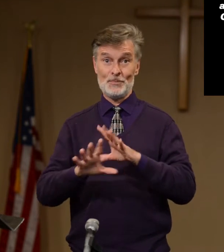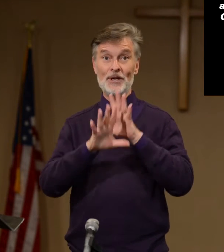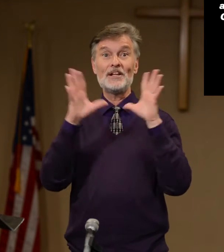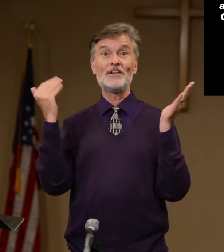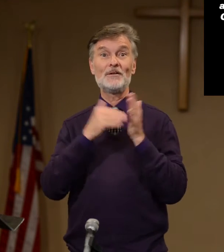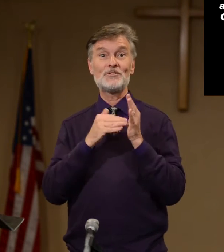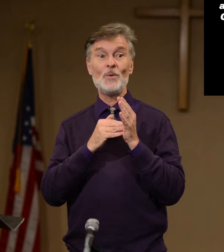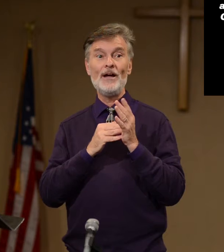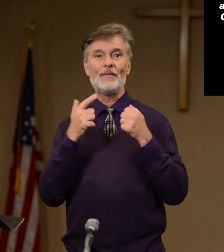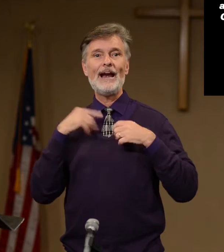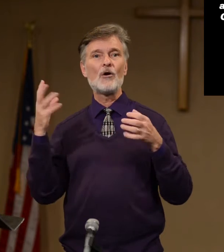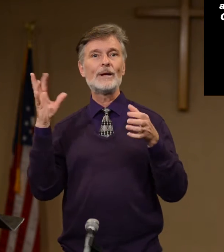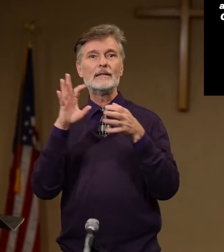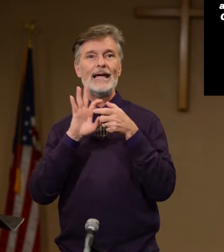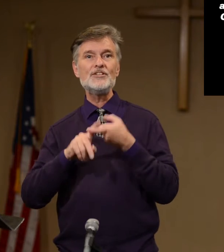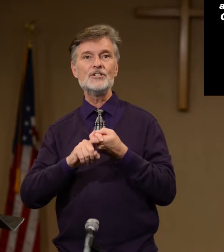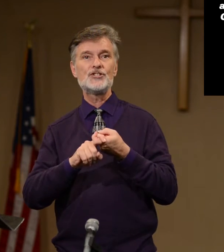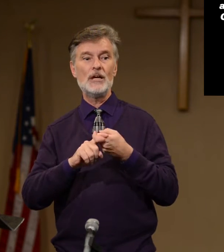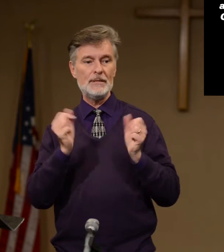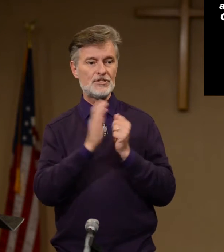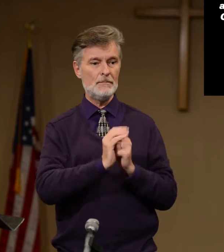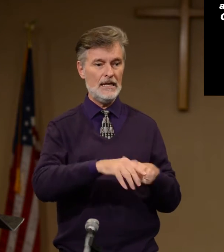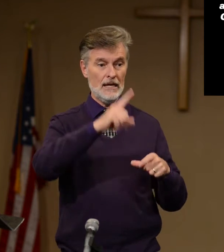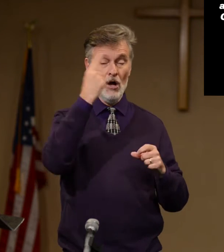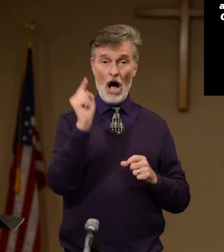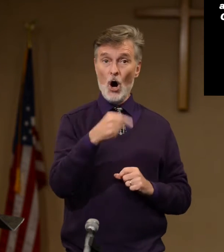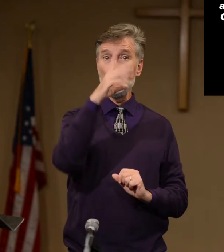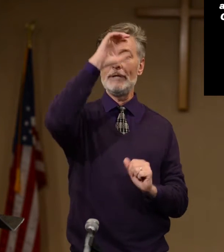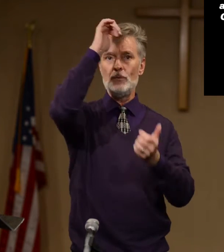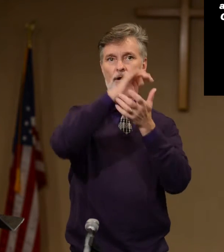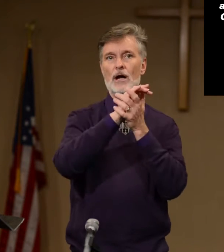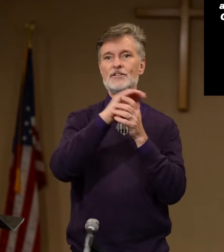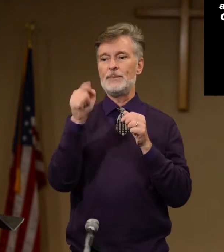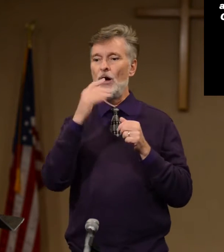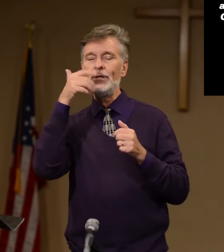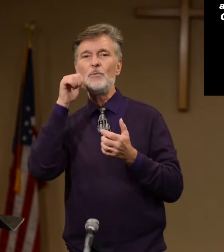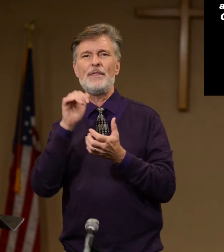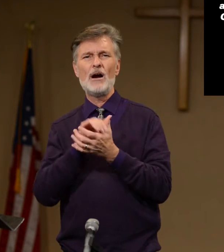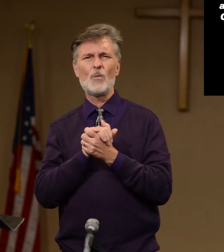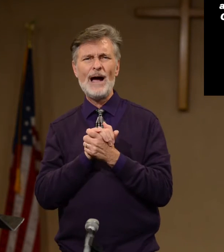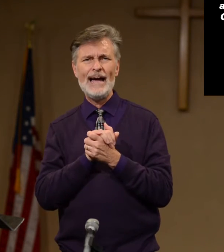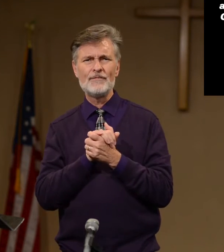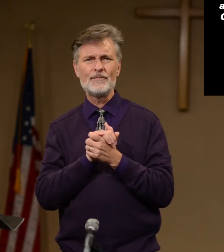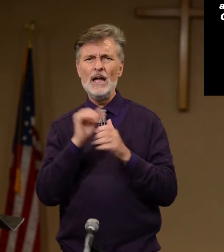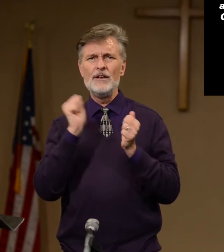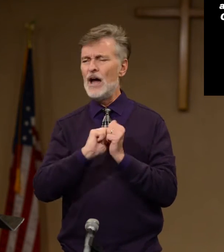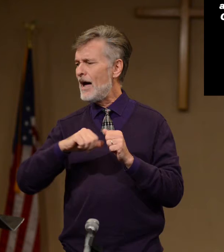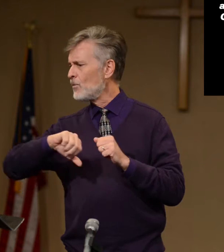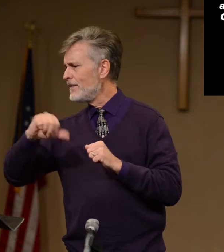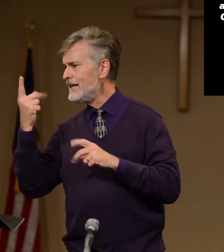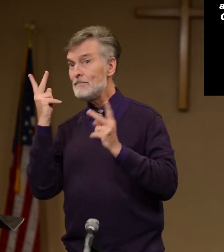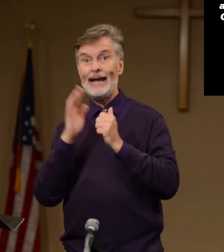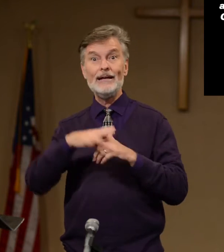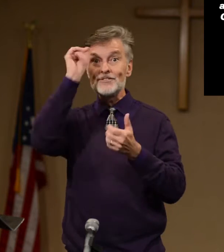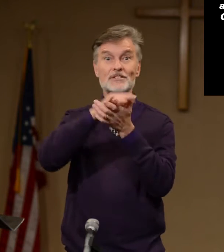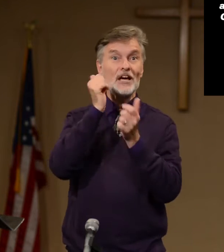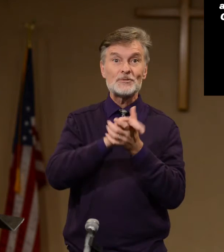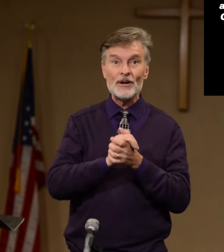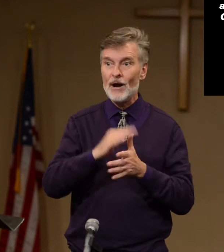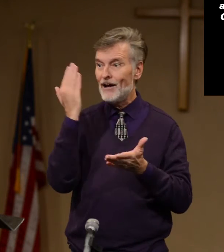pretty clear as well, that our relationship is to be only with our husband, only with our wife, not with anybody else's husband or wife